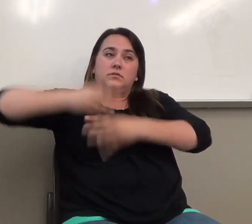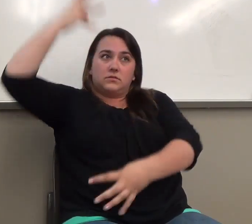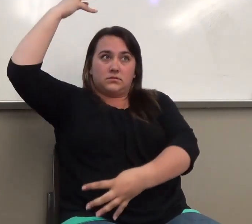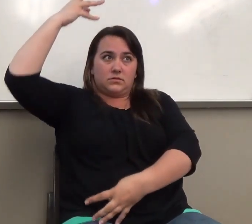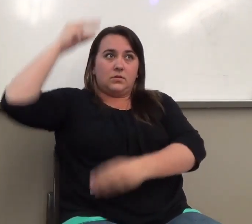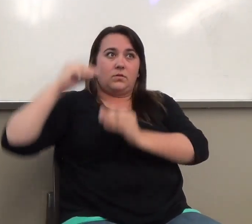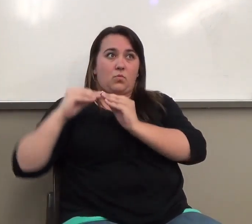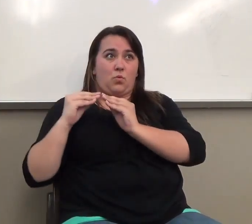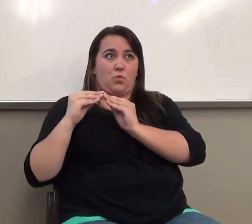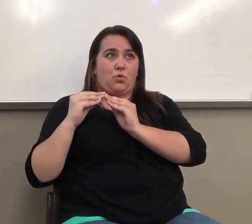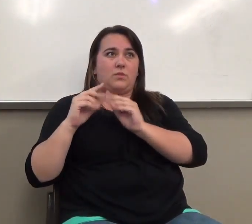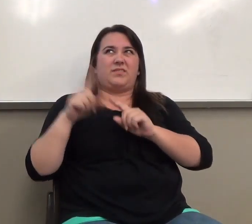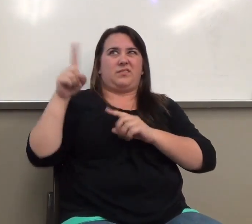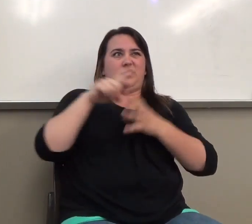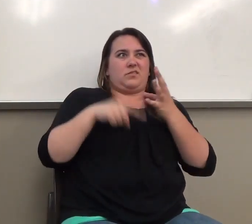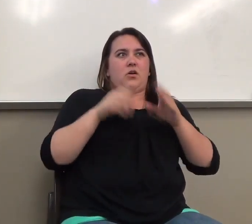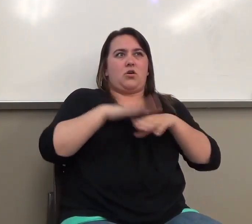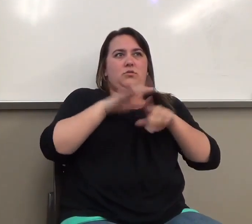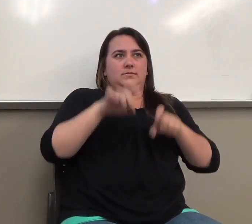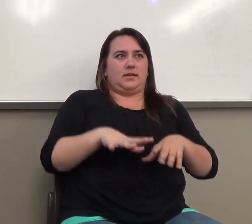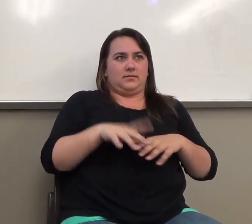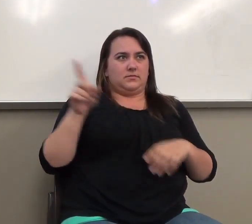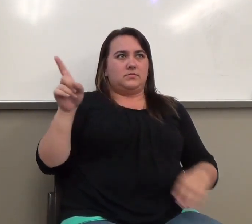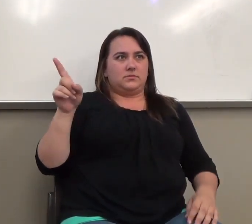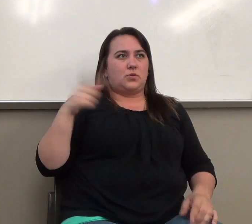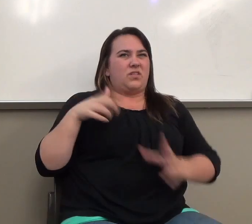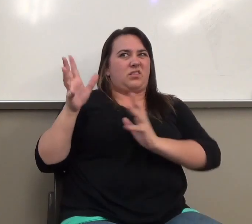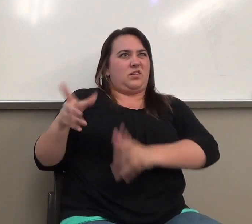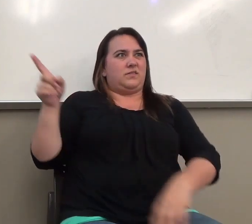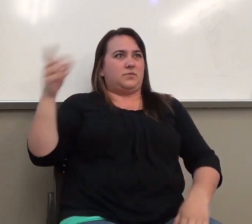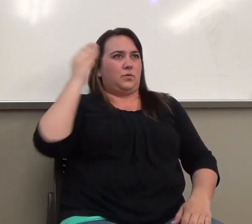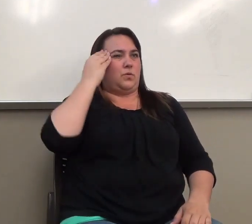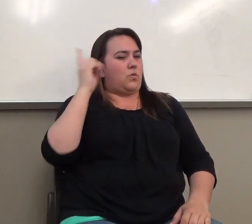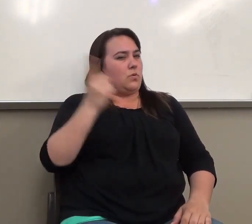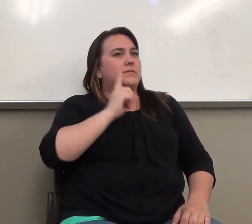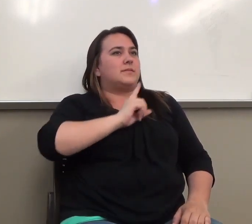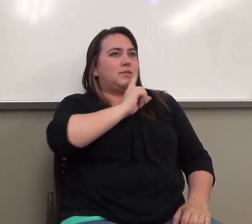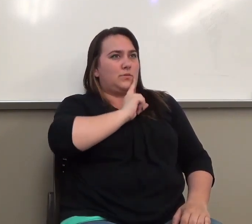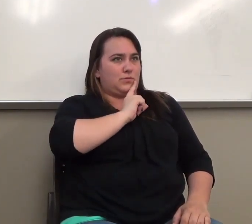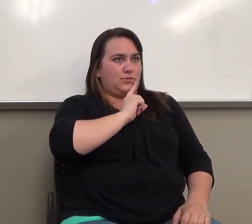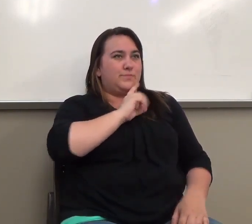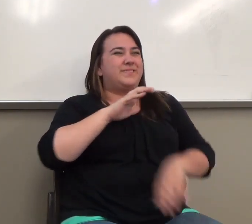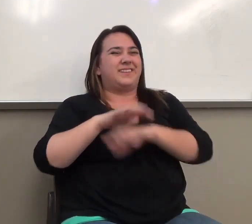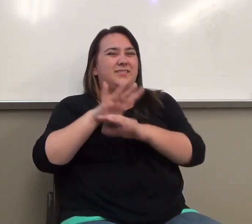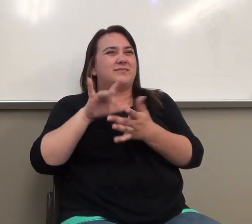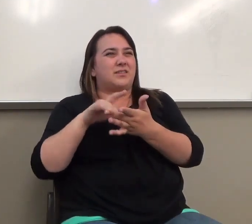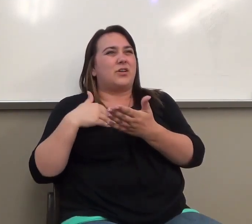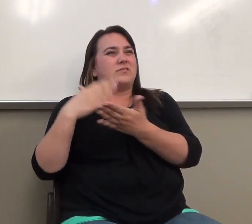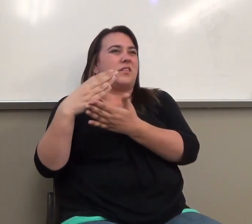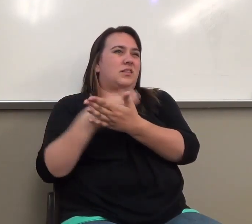Everybody, neither, each, none, yeah, those are the ones that are on the test. There are a whole lot